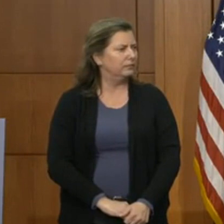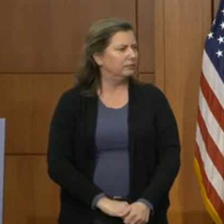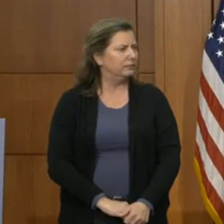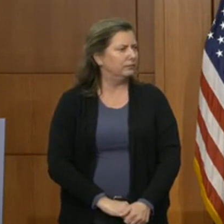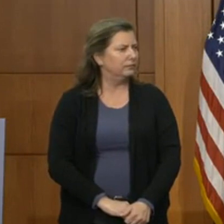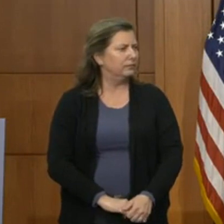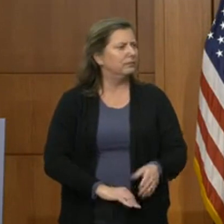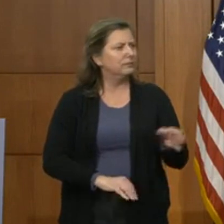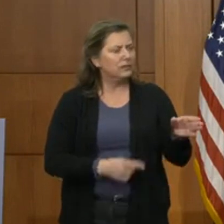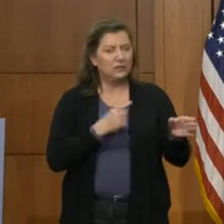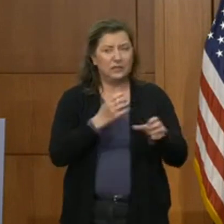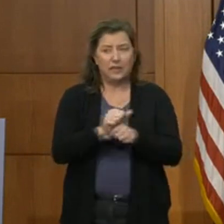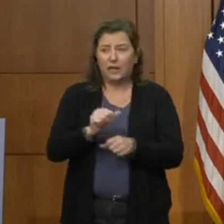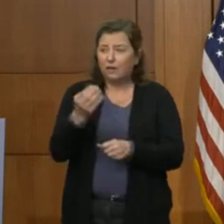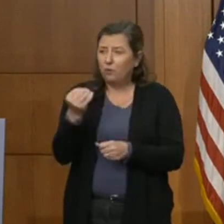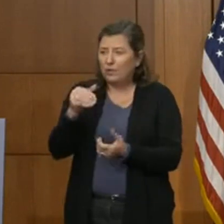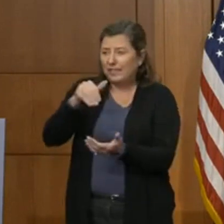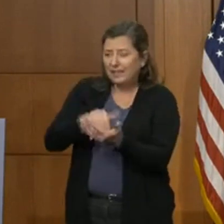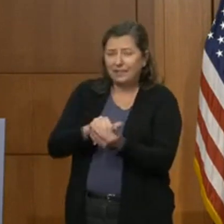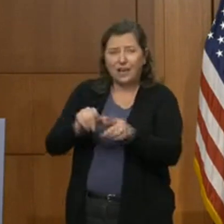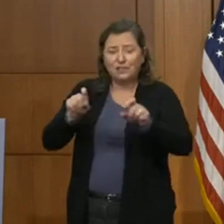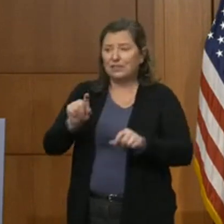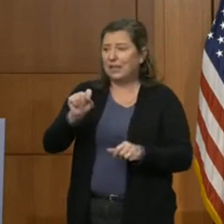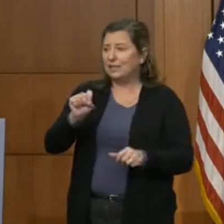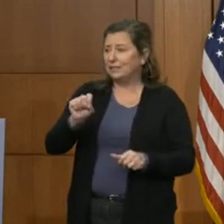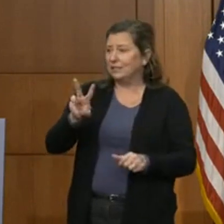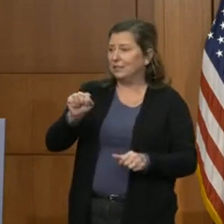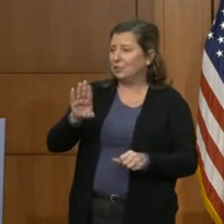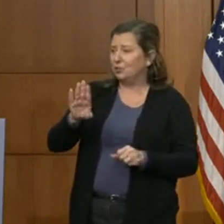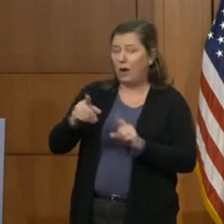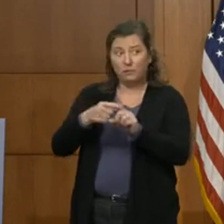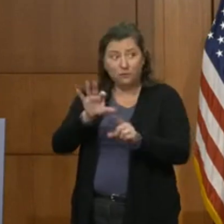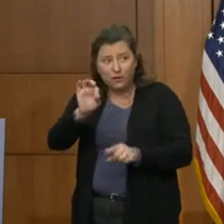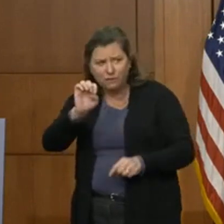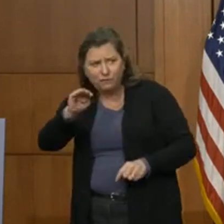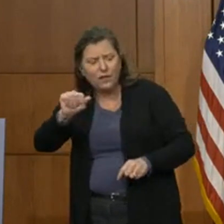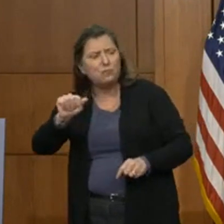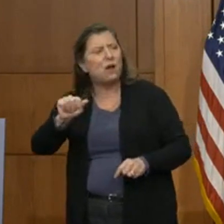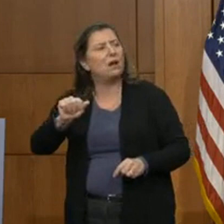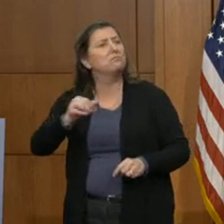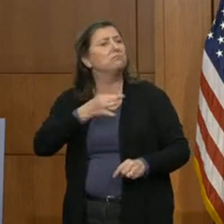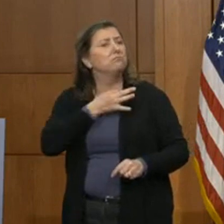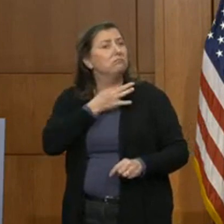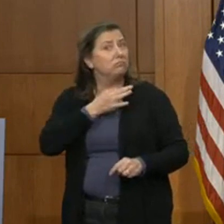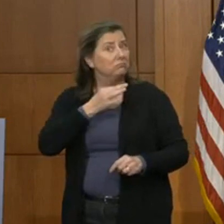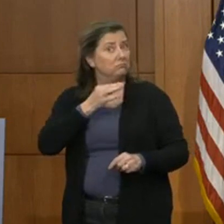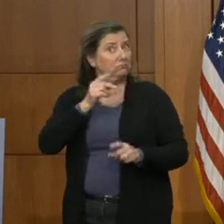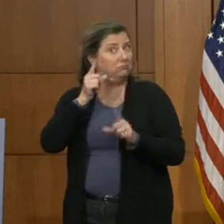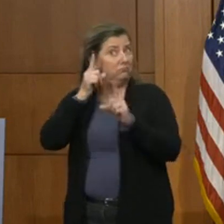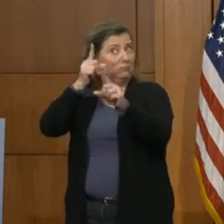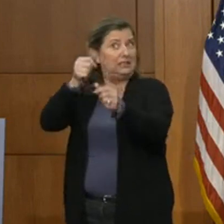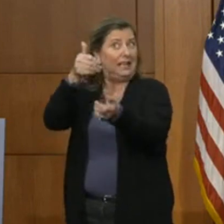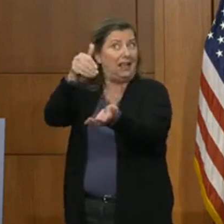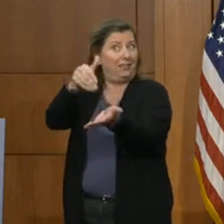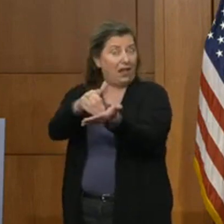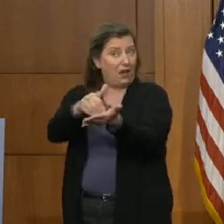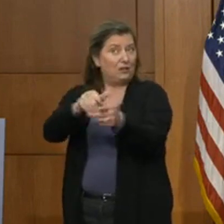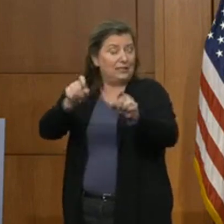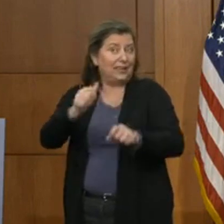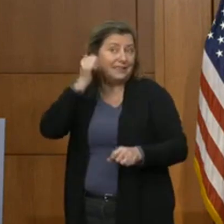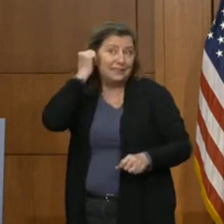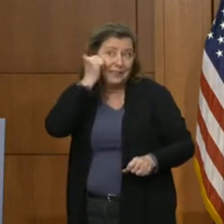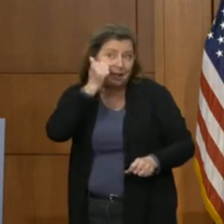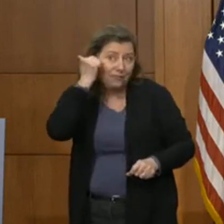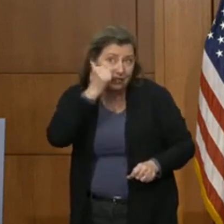14,000 test swabs from FEMA, I believe. What I'm wondering is if we're hoping to get to 10,000 tests a day